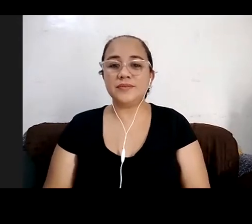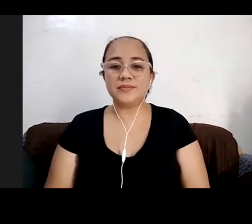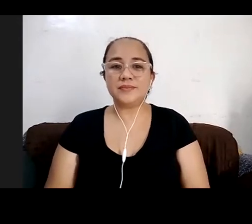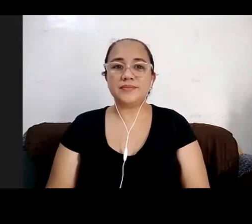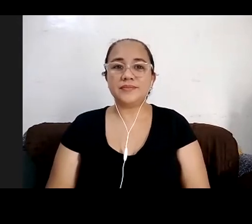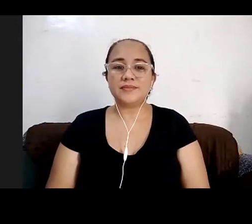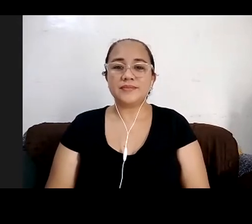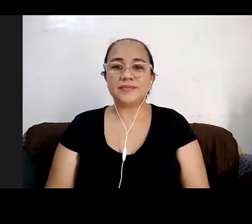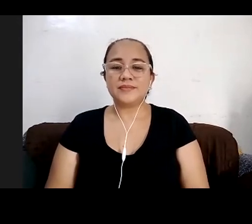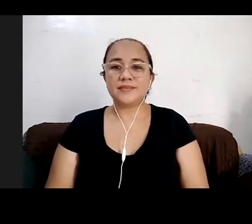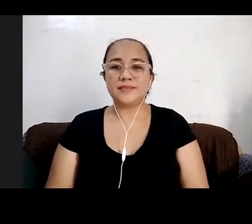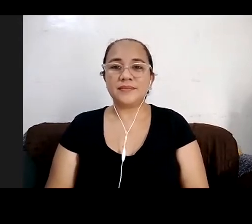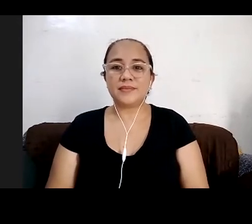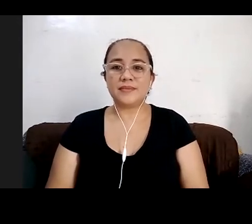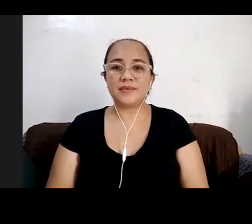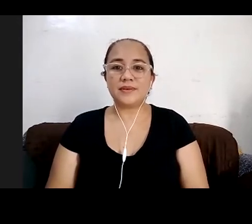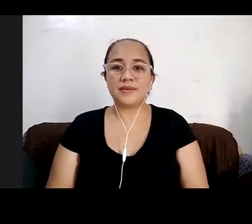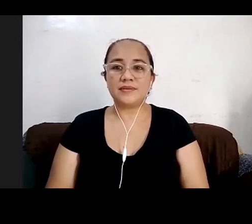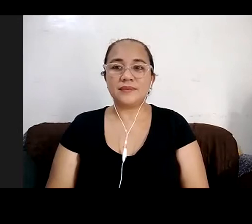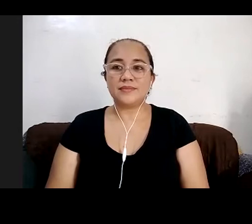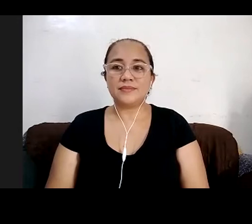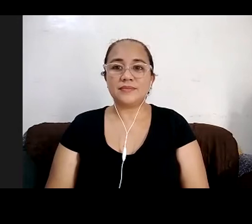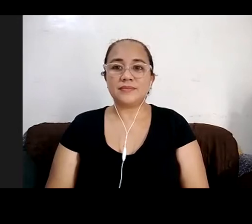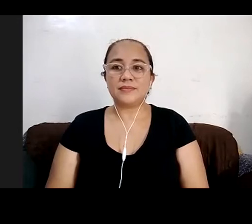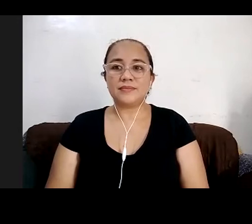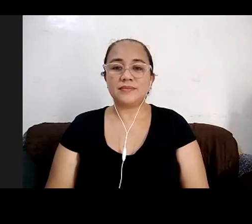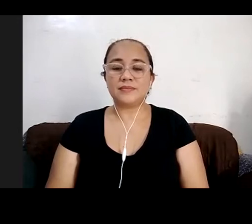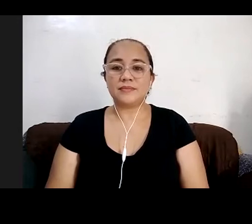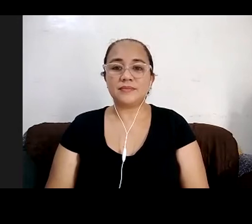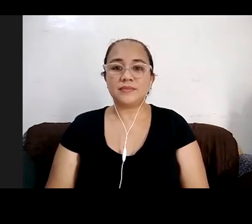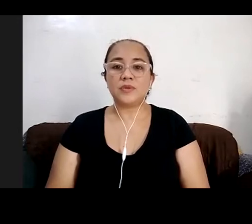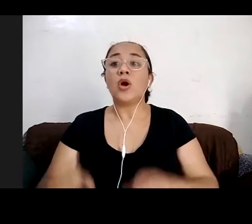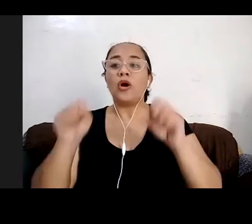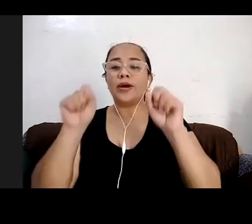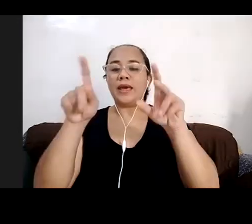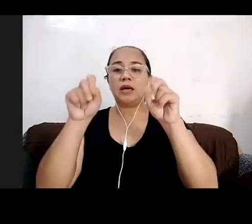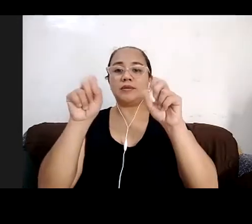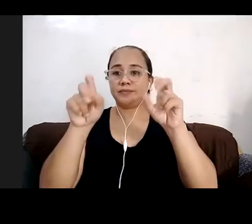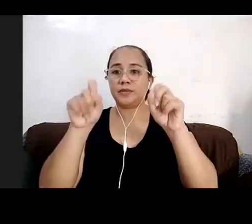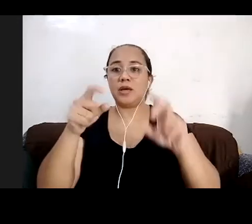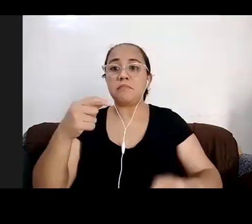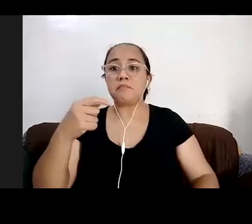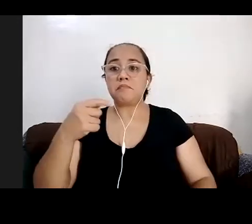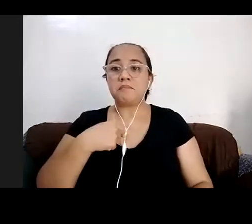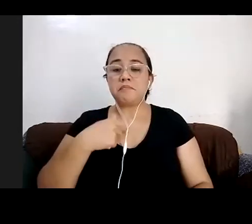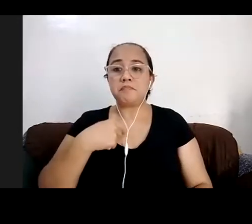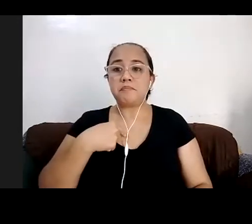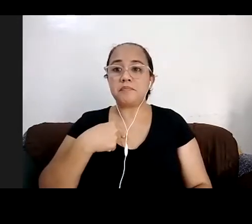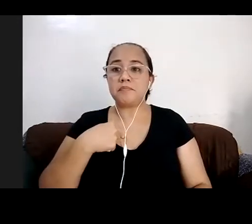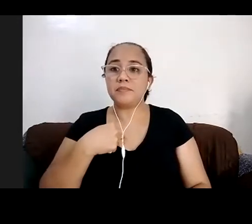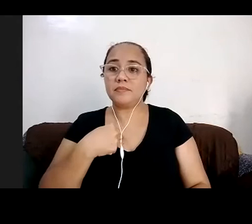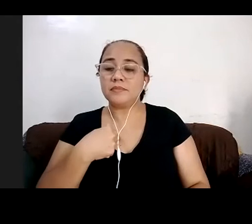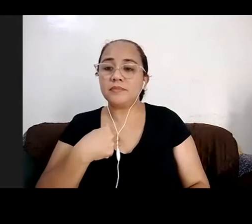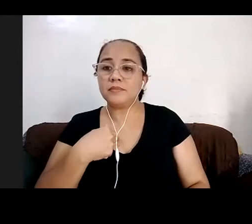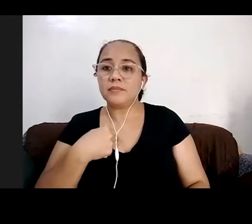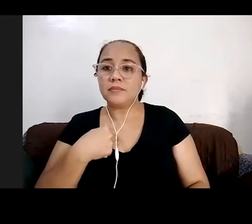Yes, correct. Okay. Peeps has sent it to all of Okay, us. so I'm gonna pull up the list of